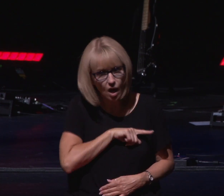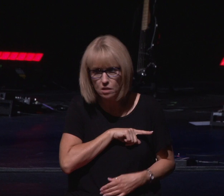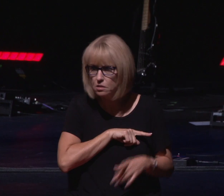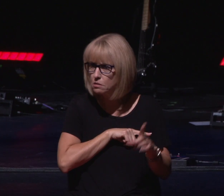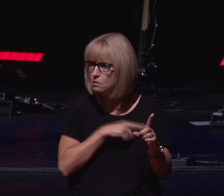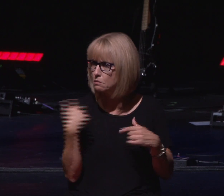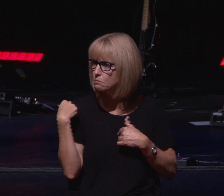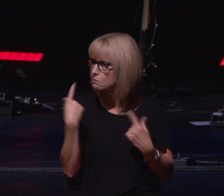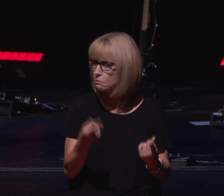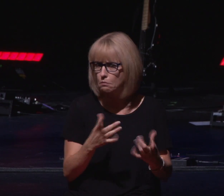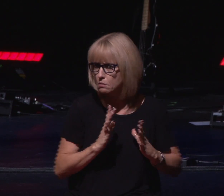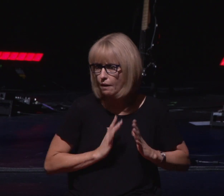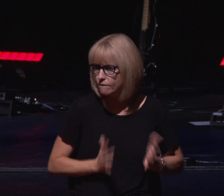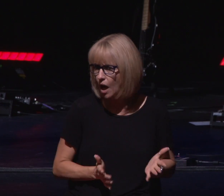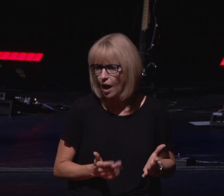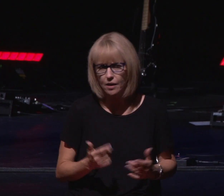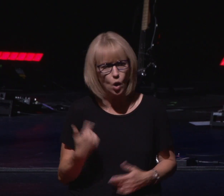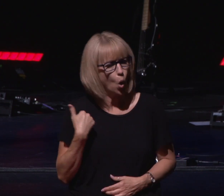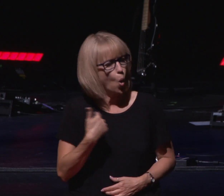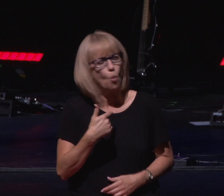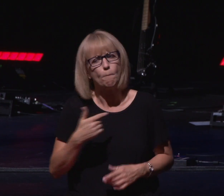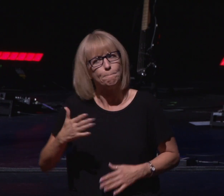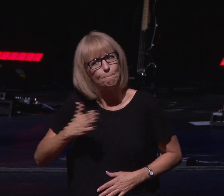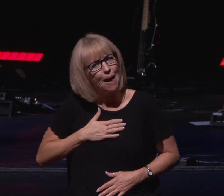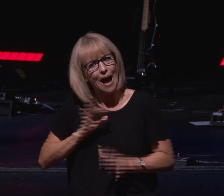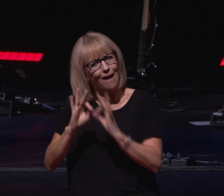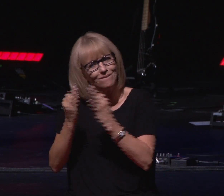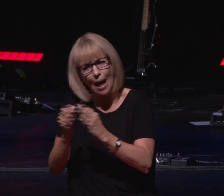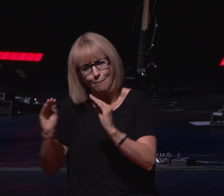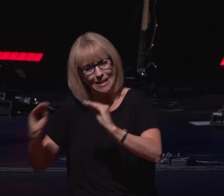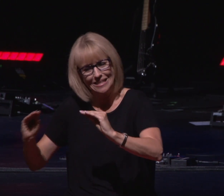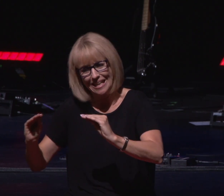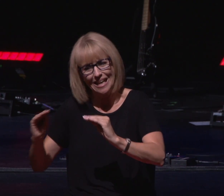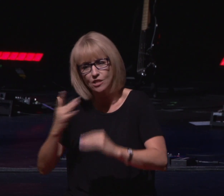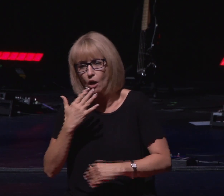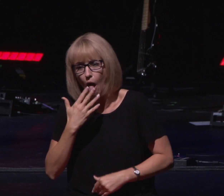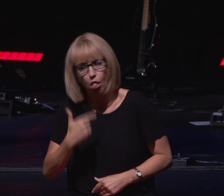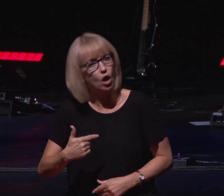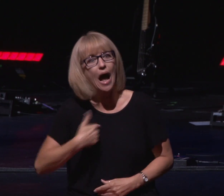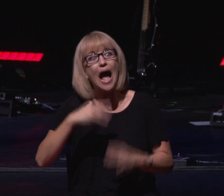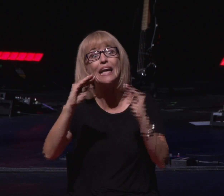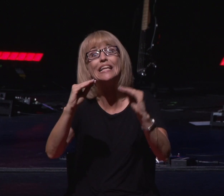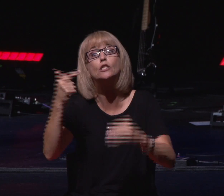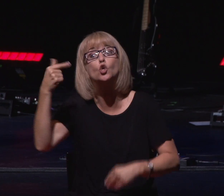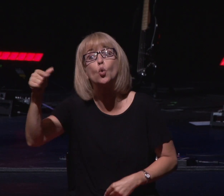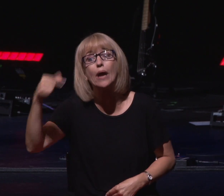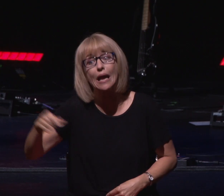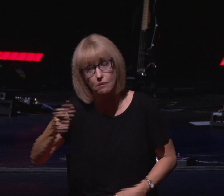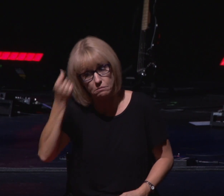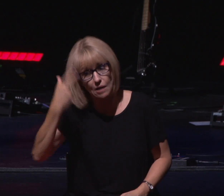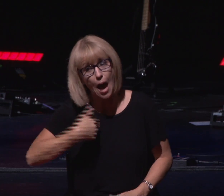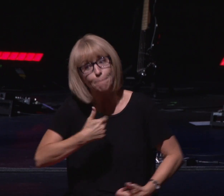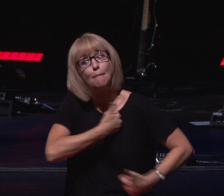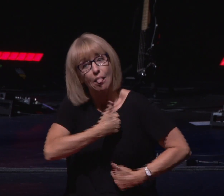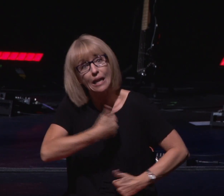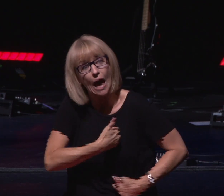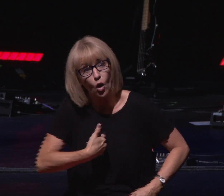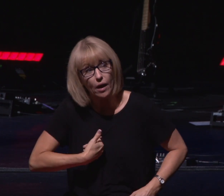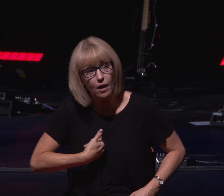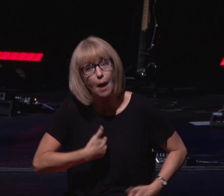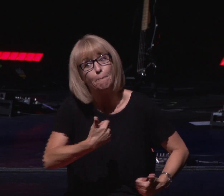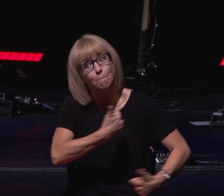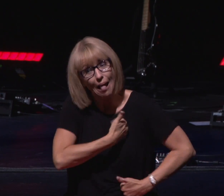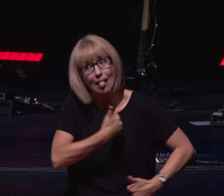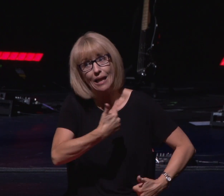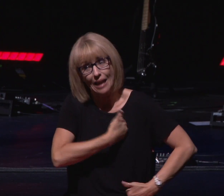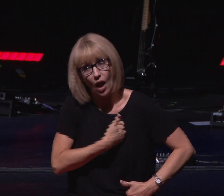since then. We don't teach color in our family, we teach green. I'm a military guy, I gotta tell you that part. And on the